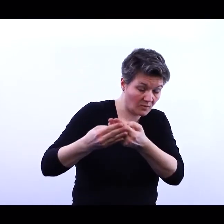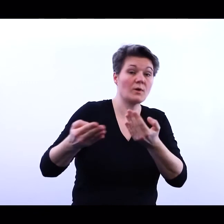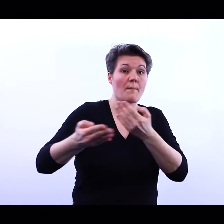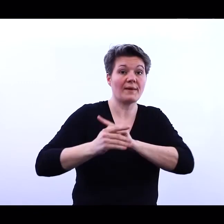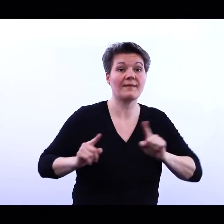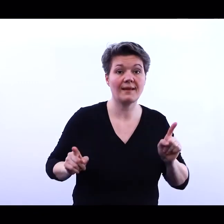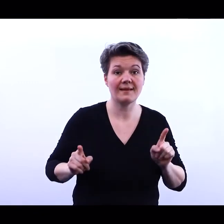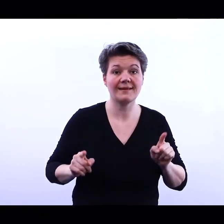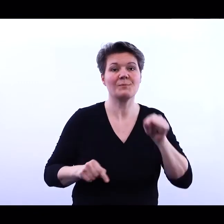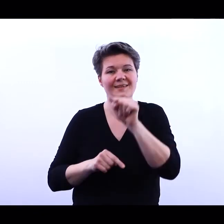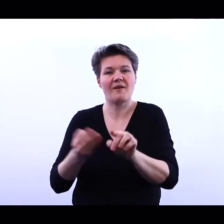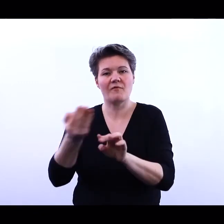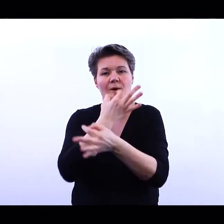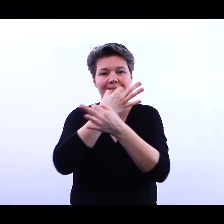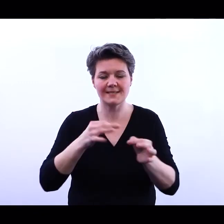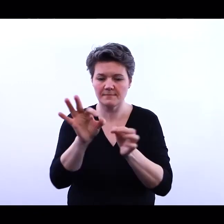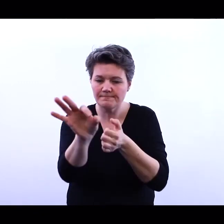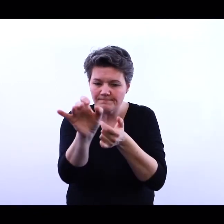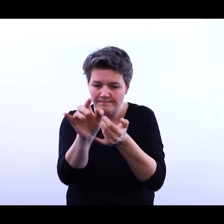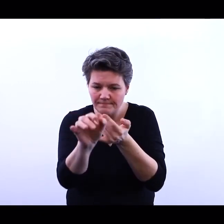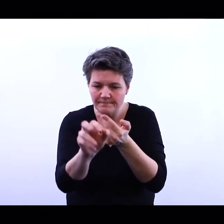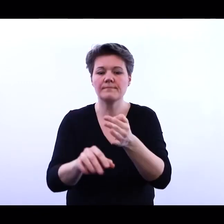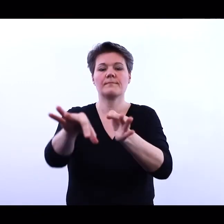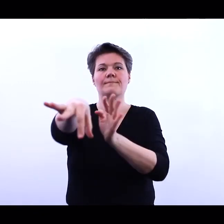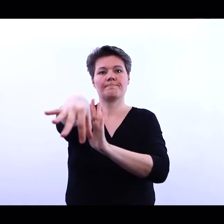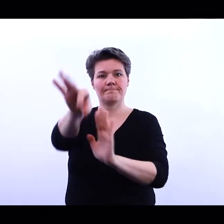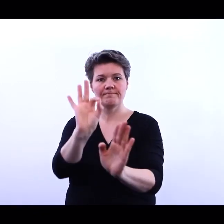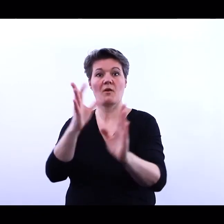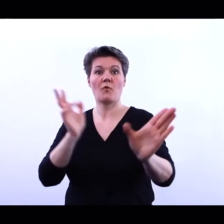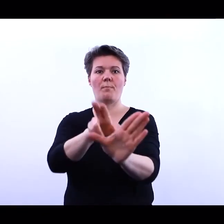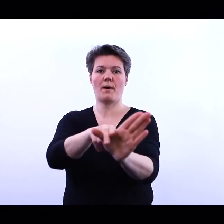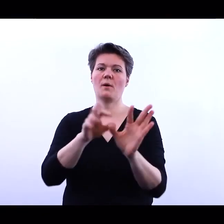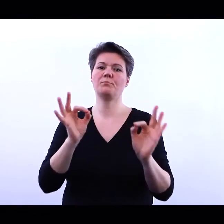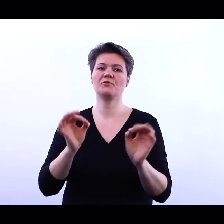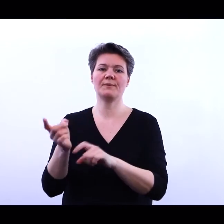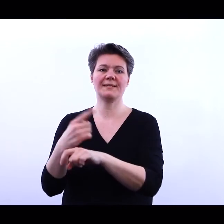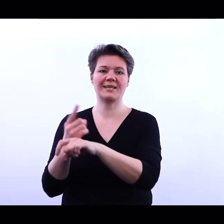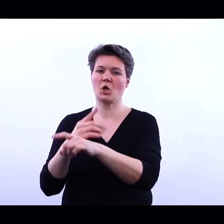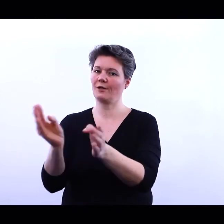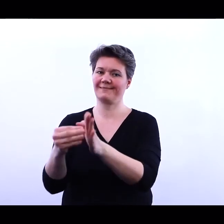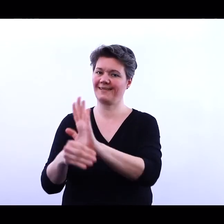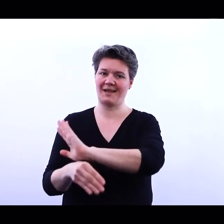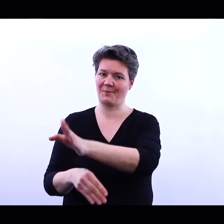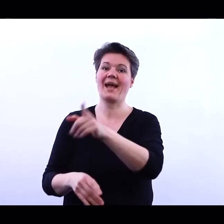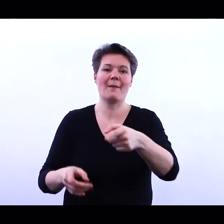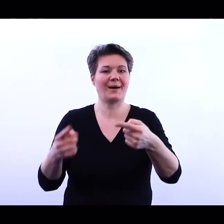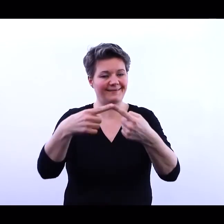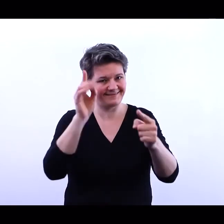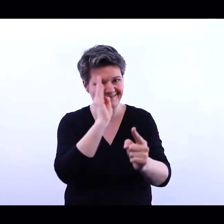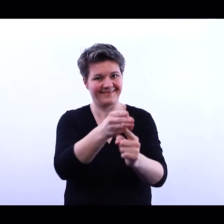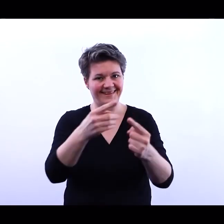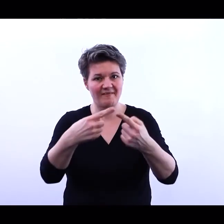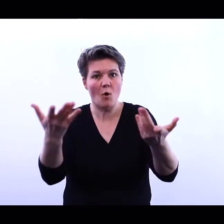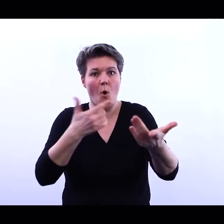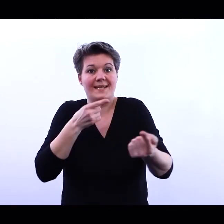that mix, what tool gets sussed out is probably not TikTok, I'm guessing, but also, you know, it's really then based